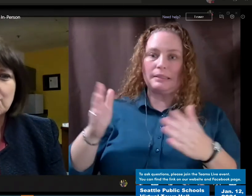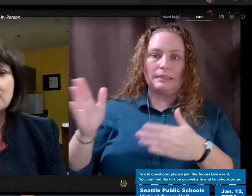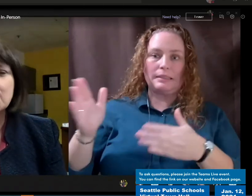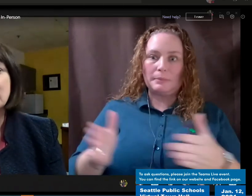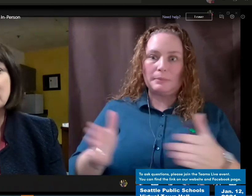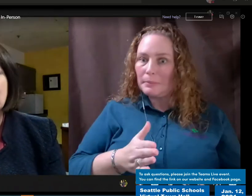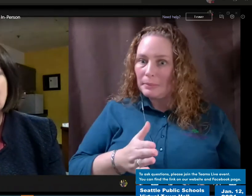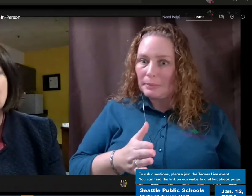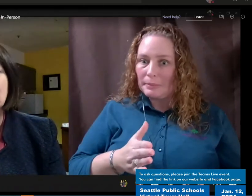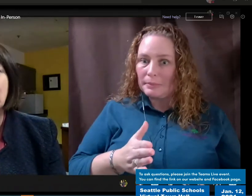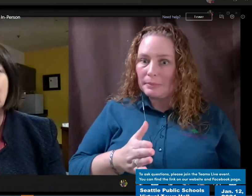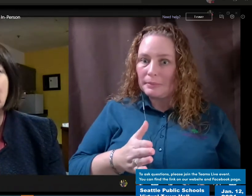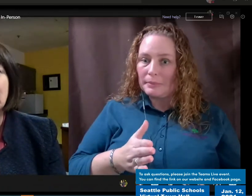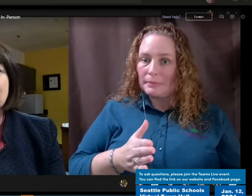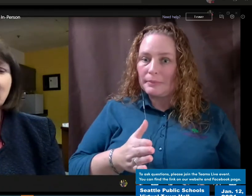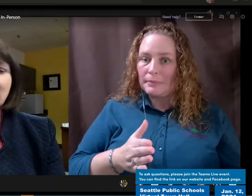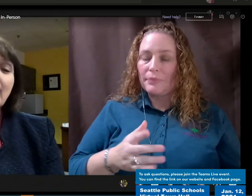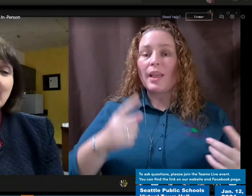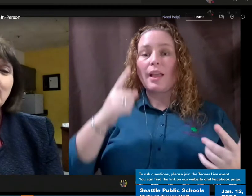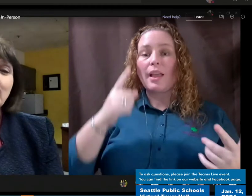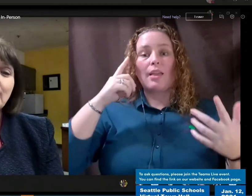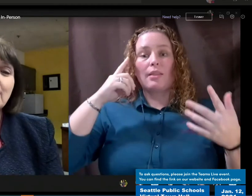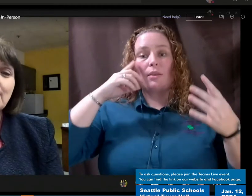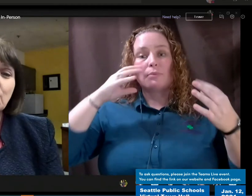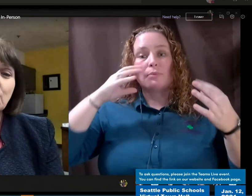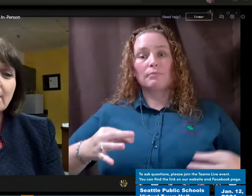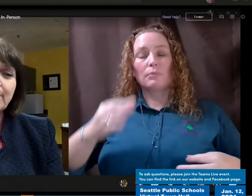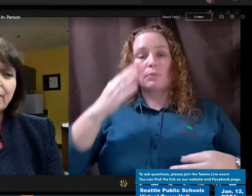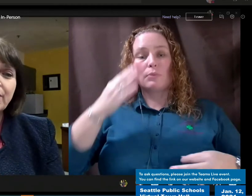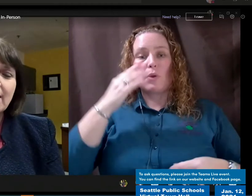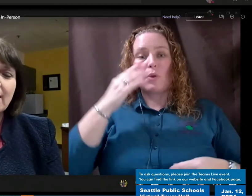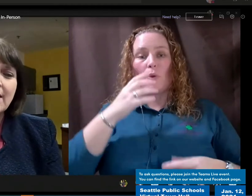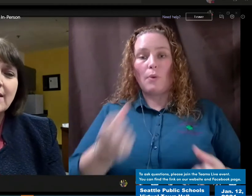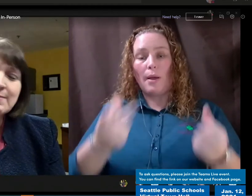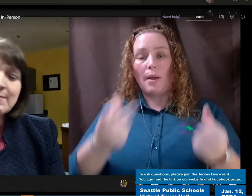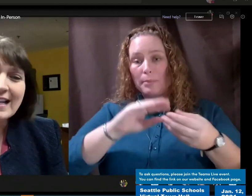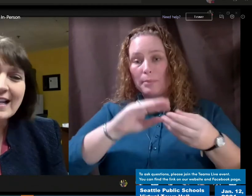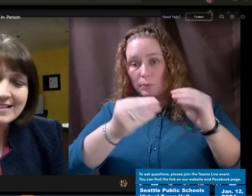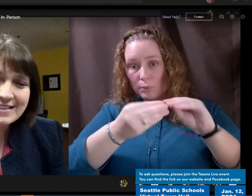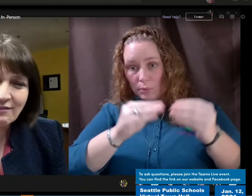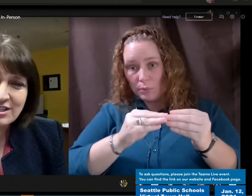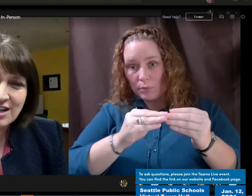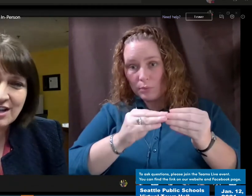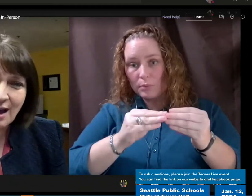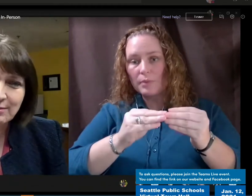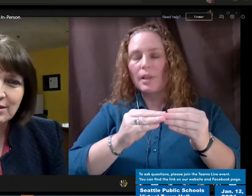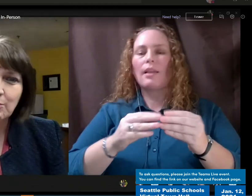students choosing to return to our buildings, our plan can be put into motion. This planning